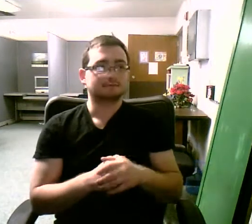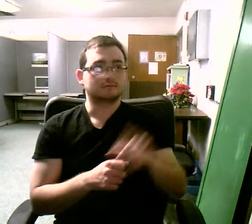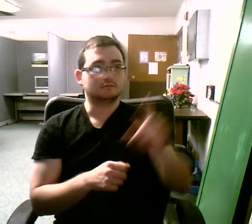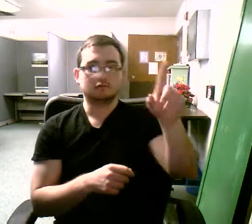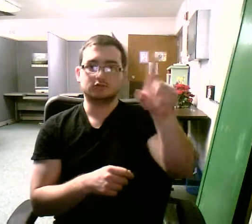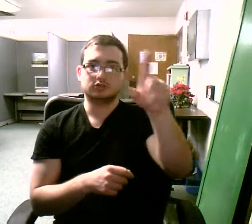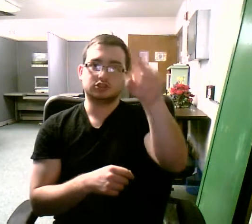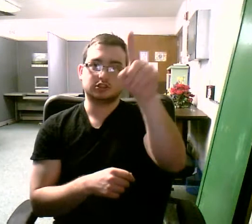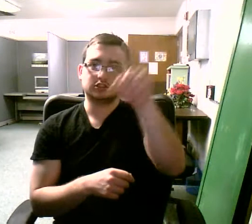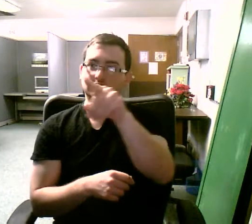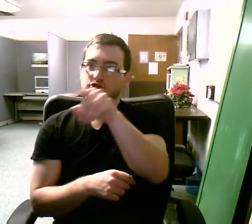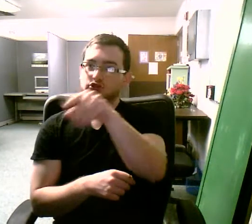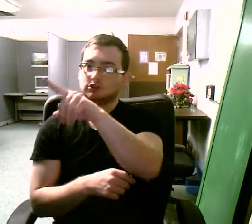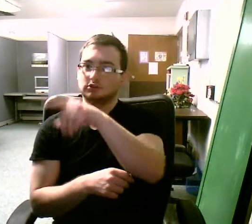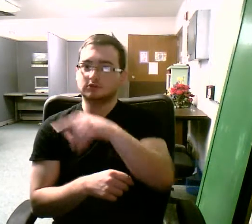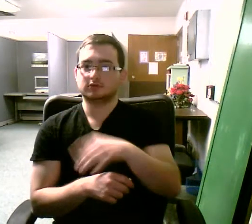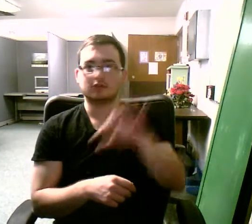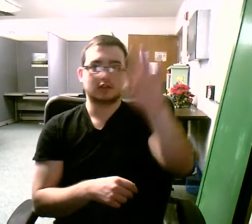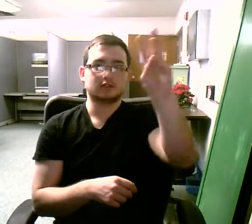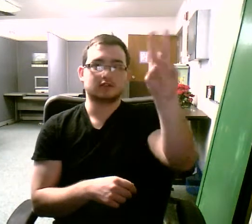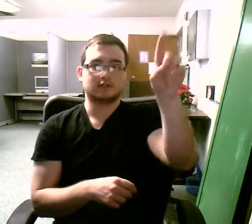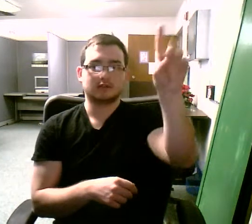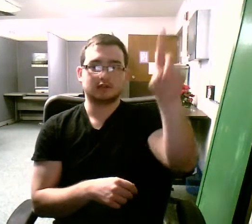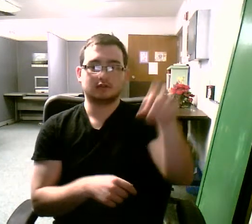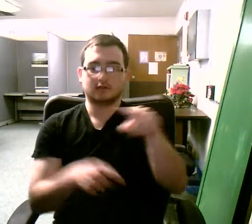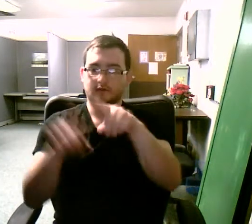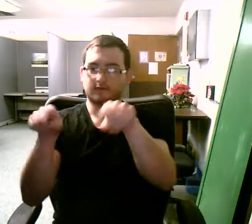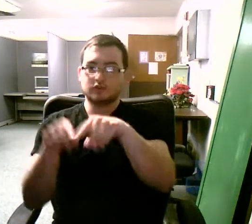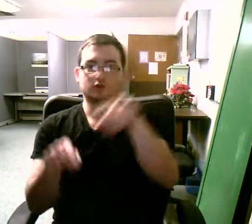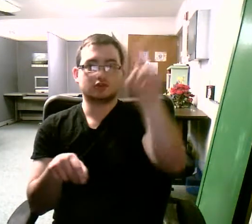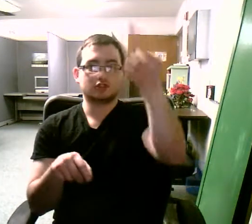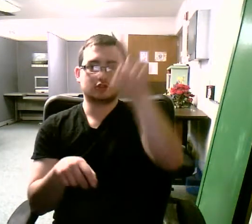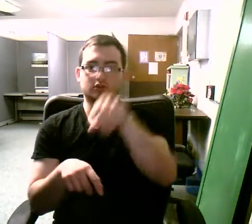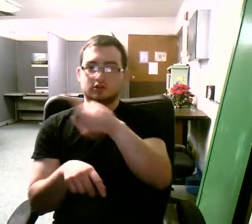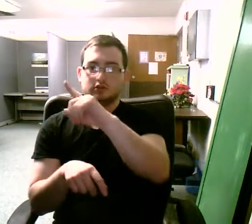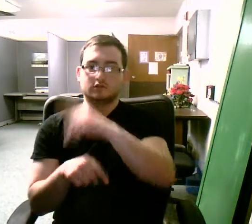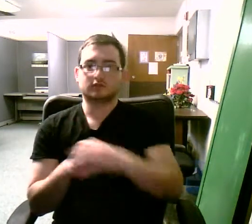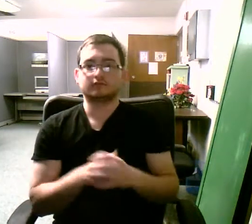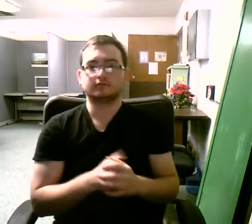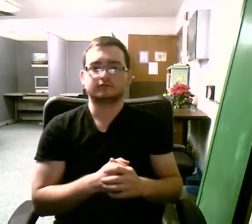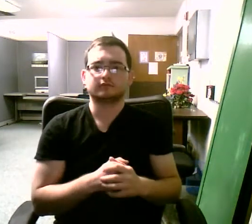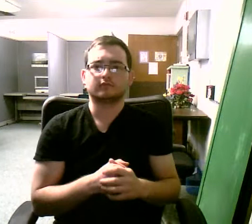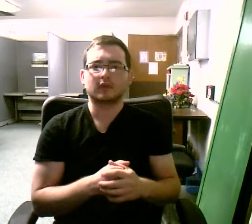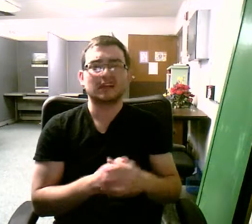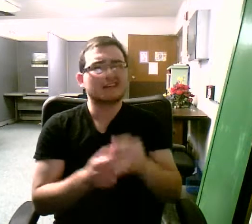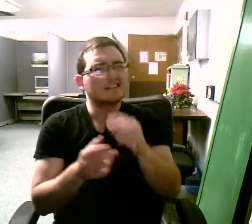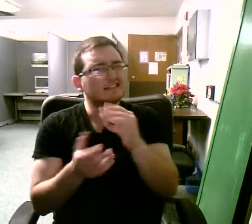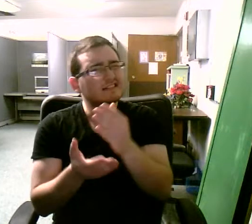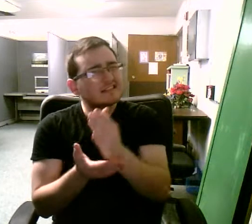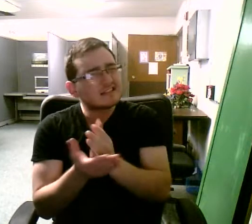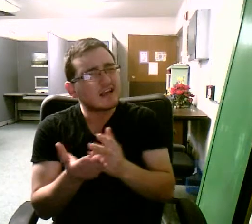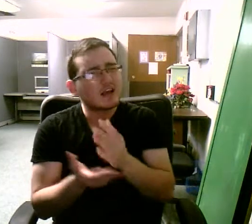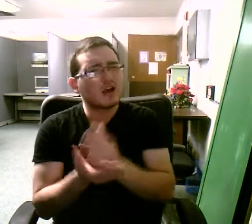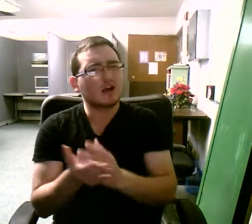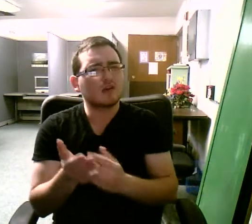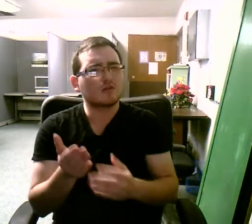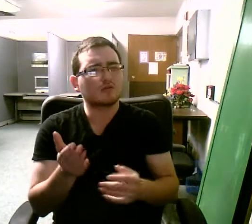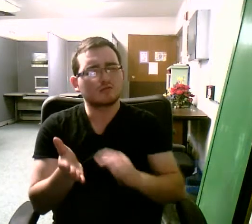Now, some were scratched or damaged. Okay, so these, we don't know what they are, but these were